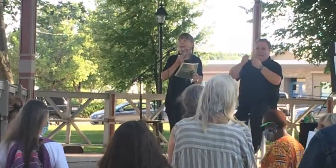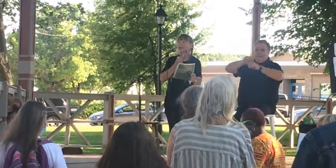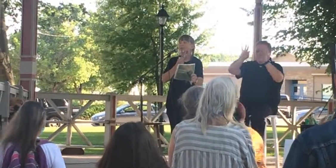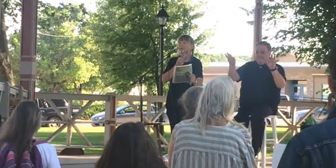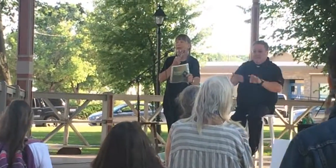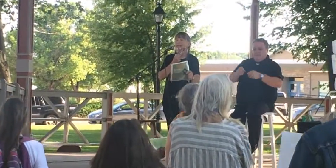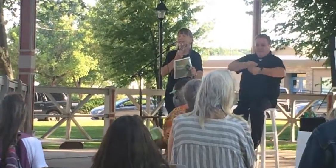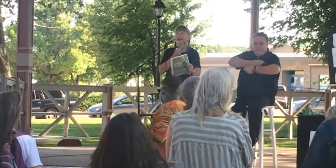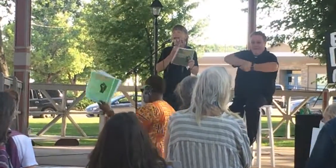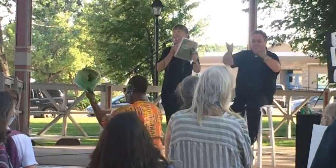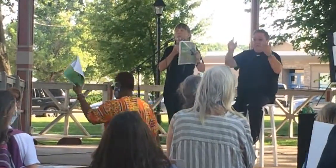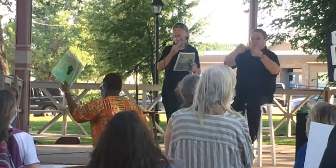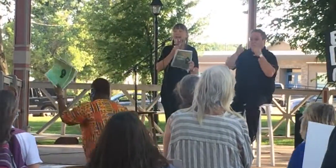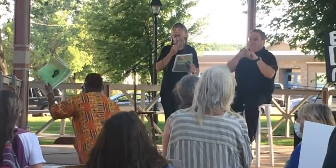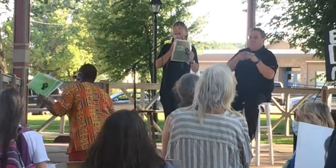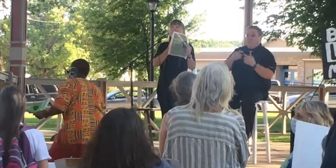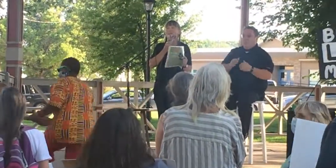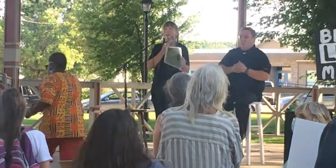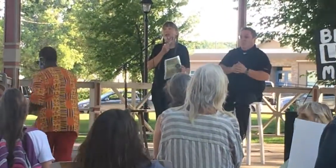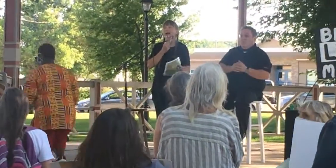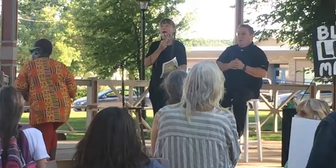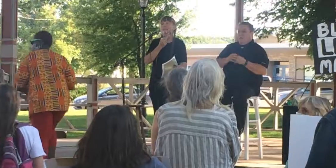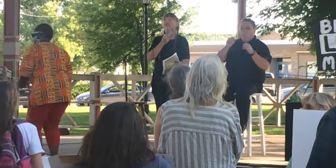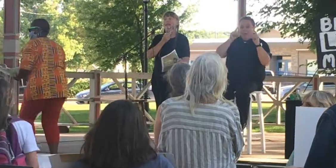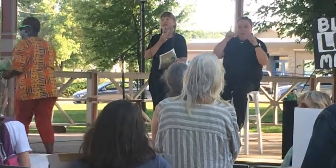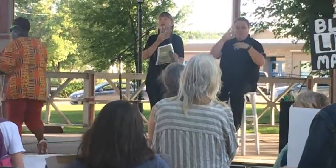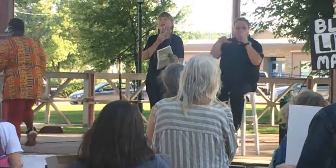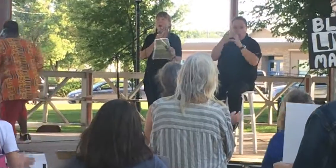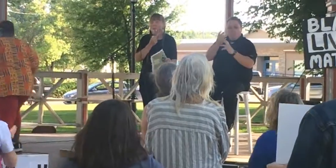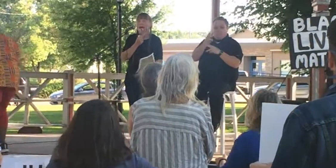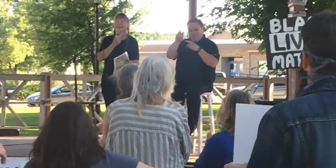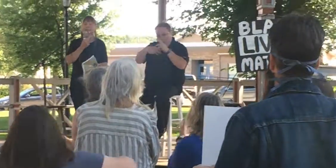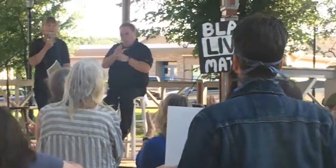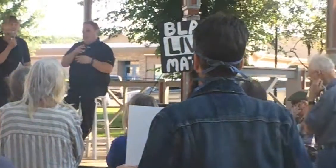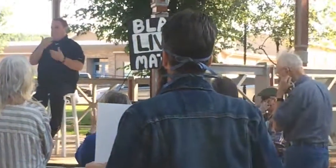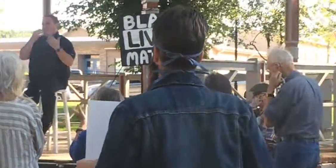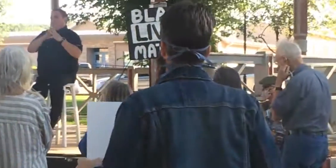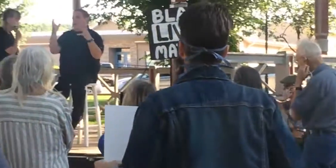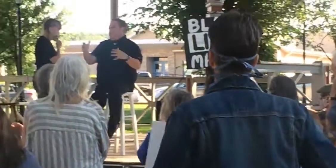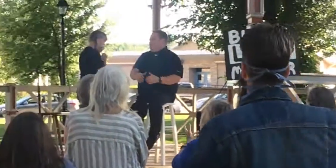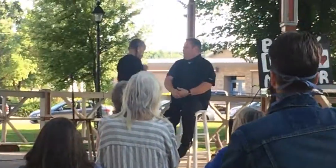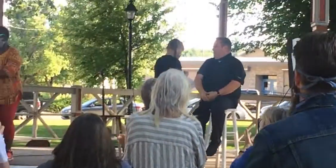pass them out to your friends. Let's wake this world up. Thank you so much. Don't be a